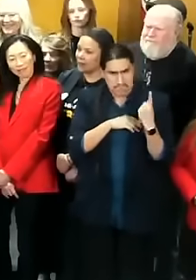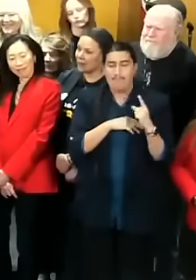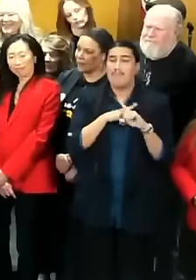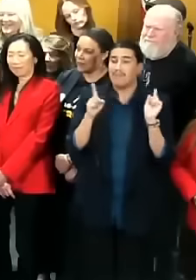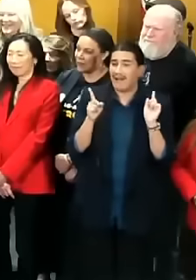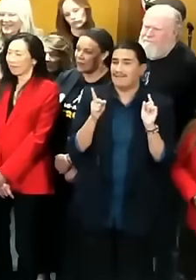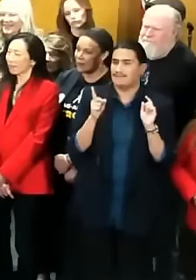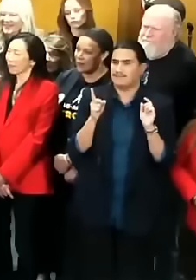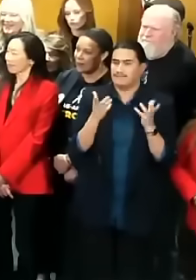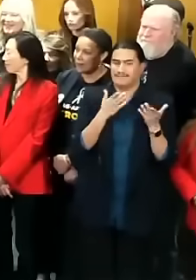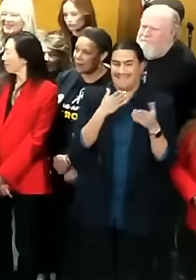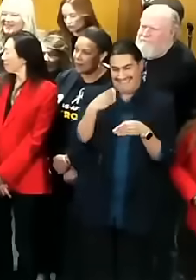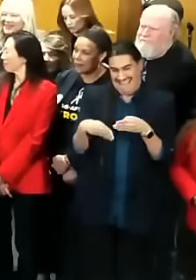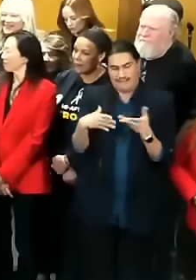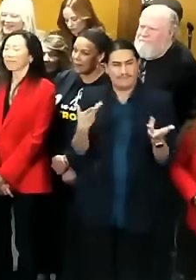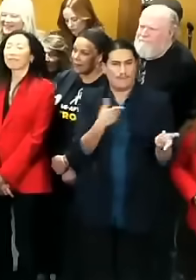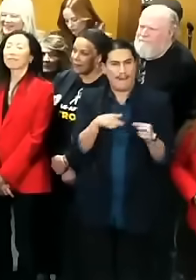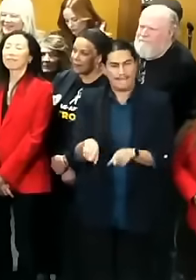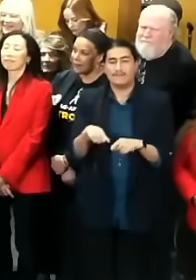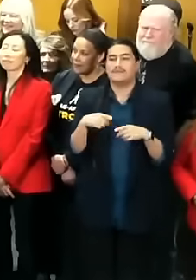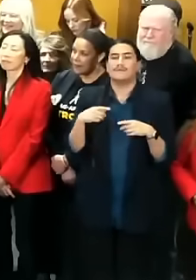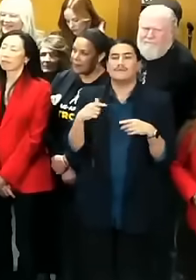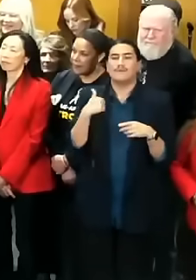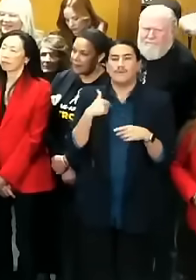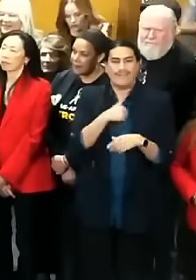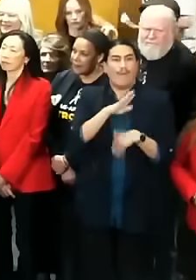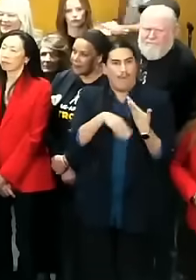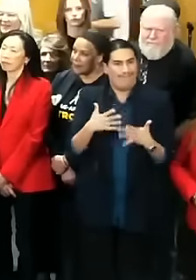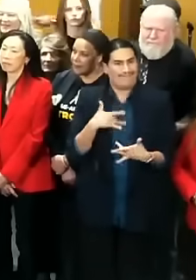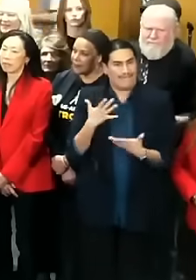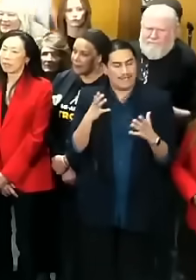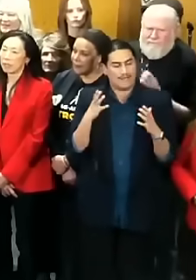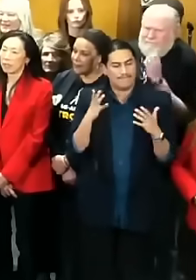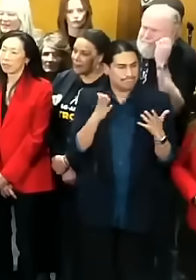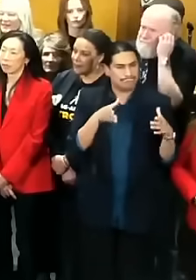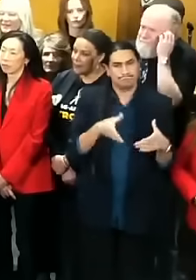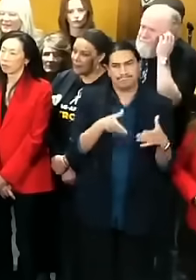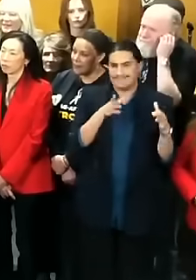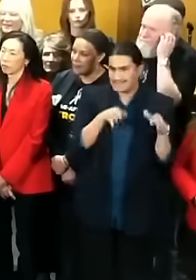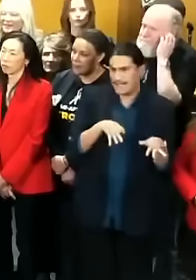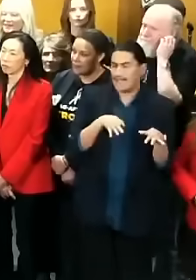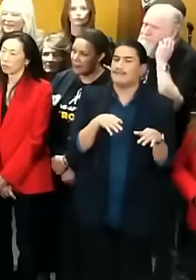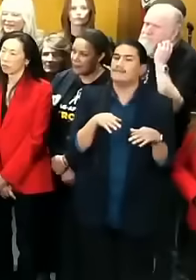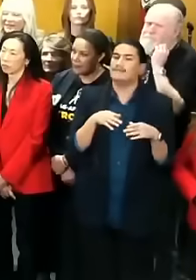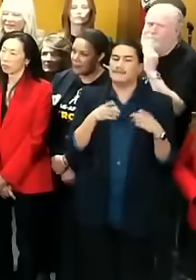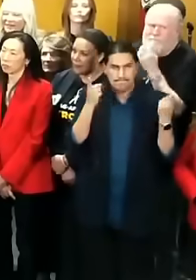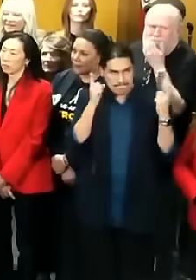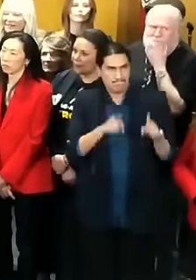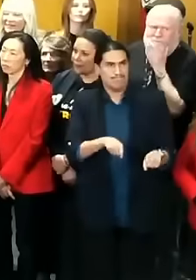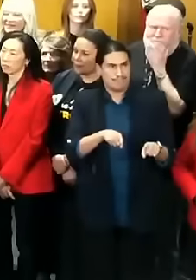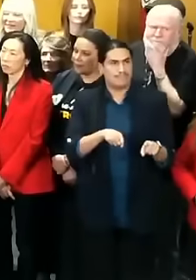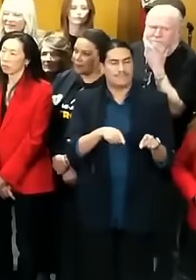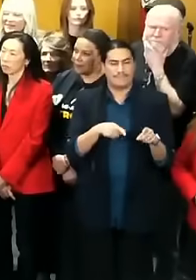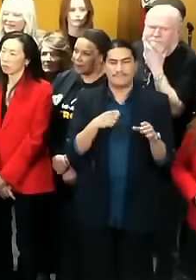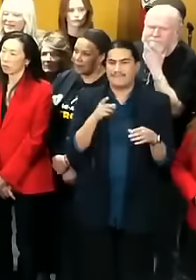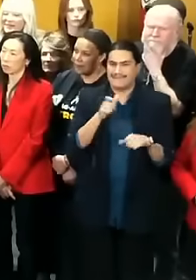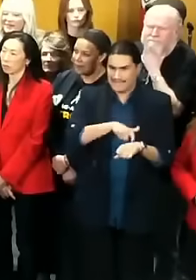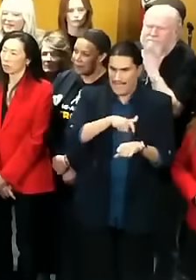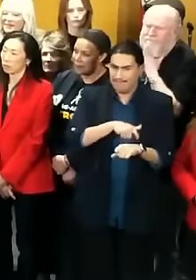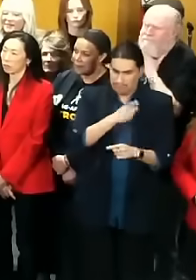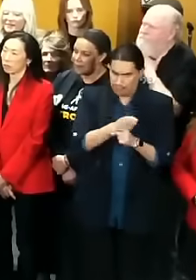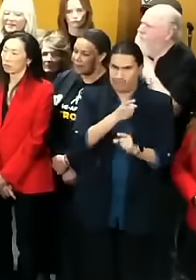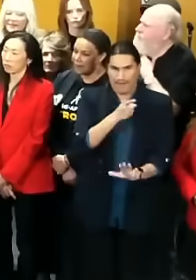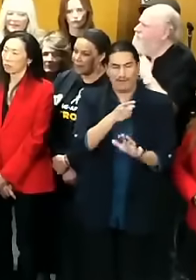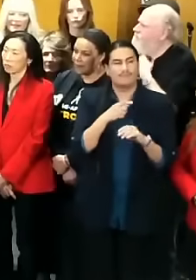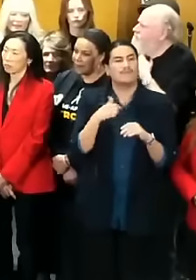of the matter is that we, I think, collectively feel that this deal was made at the moment it should have been made. It was made at the point